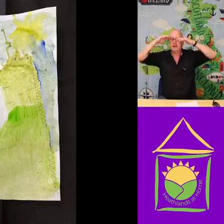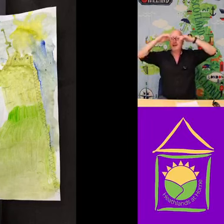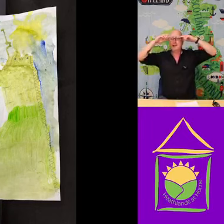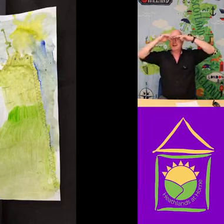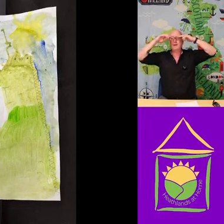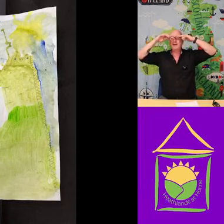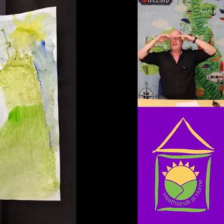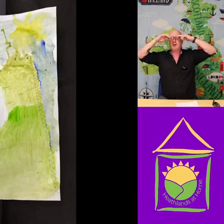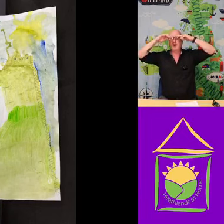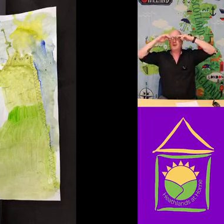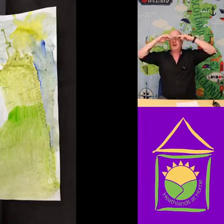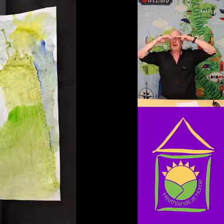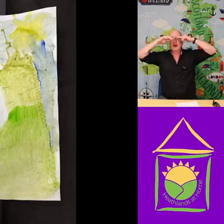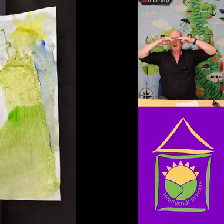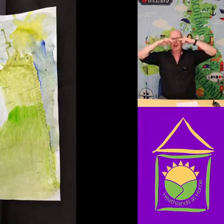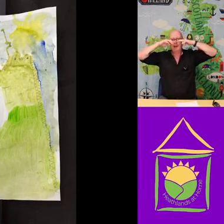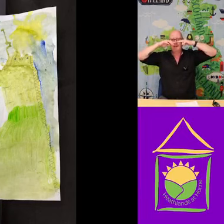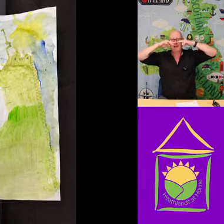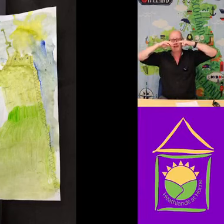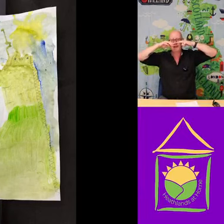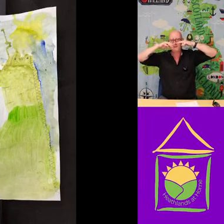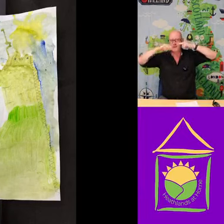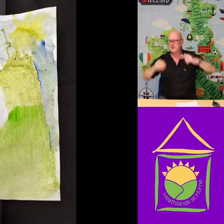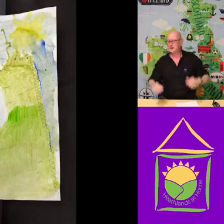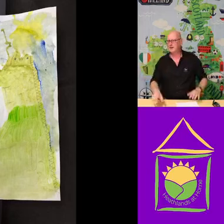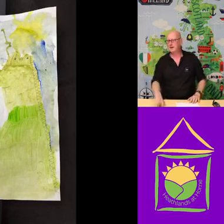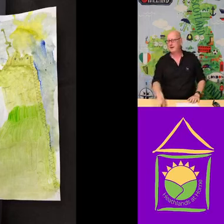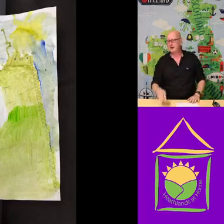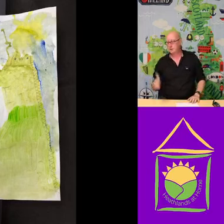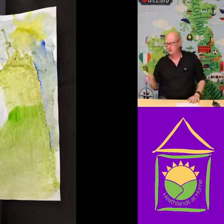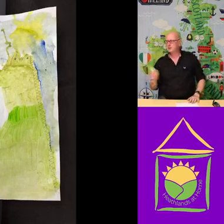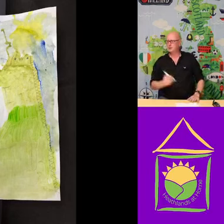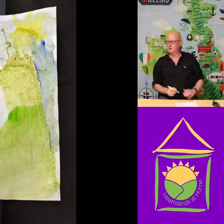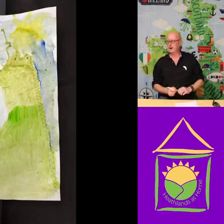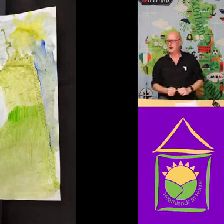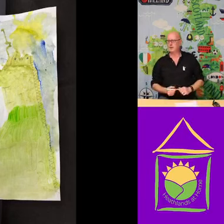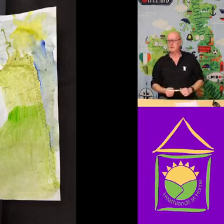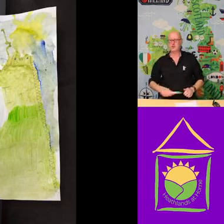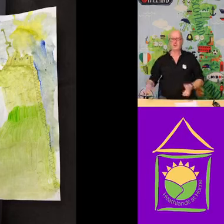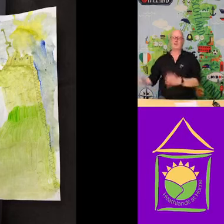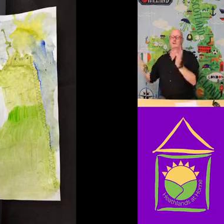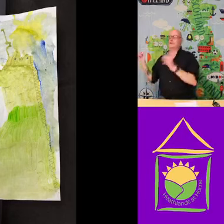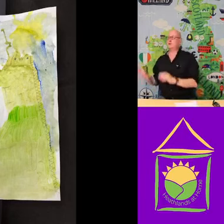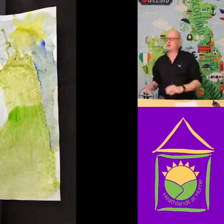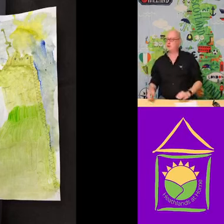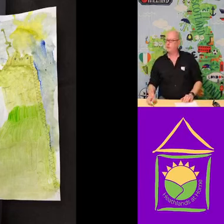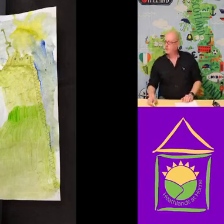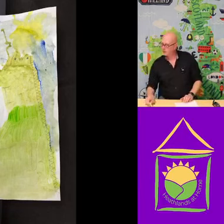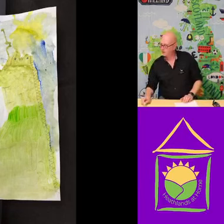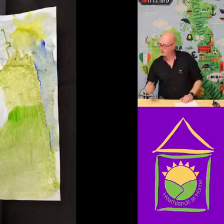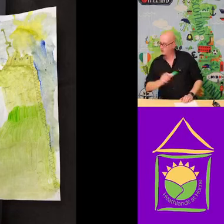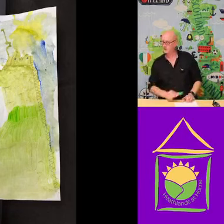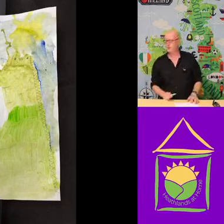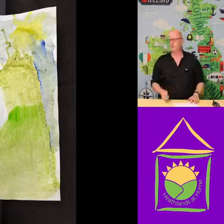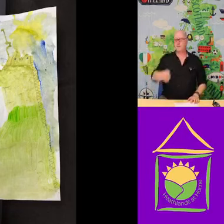dark green like at the top and then lighter. Do you know what I mean? And I watched her do that, and it wasn't just, oh, that's how it turned out. She's done that on purpose.